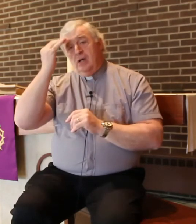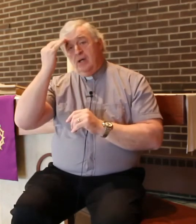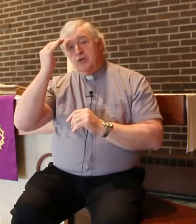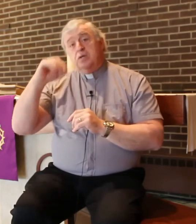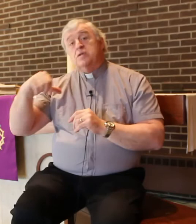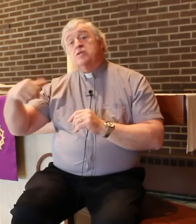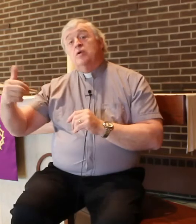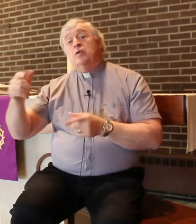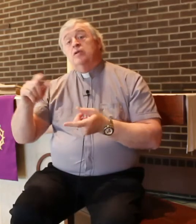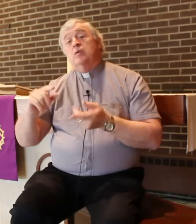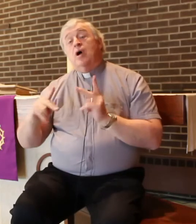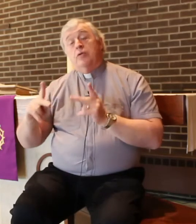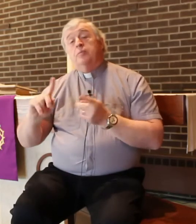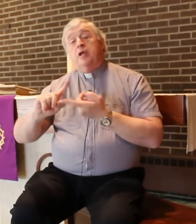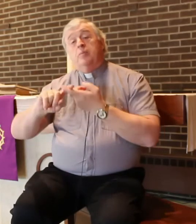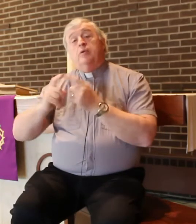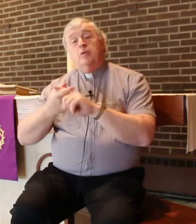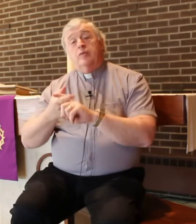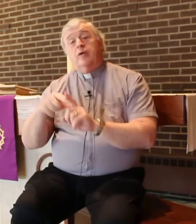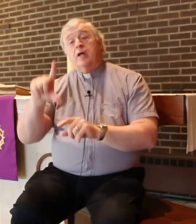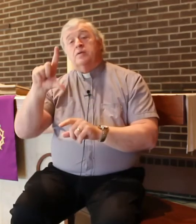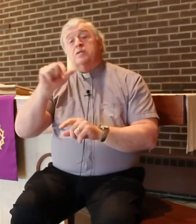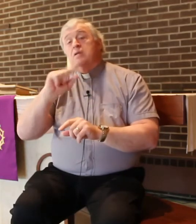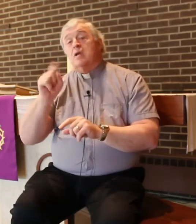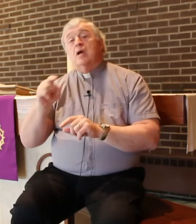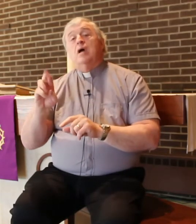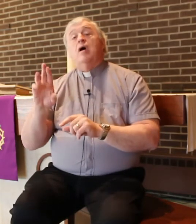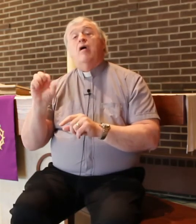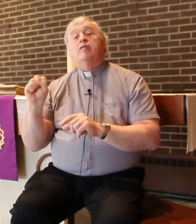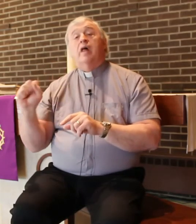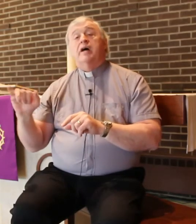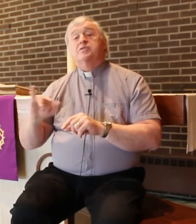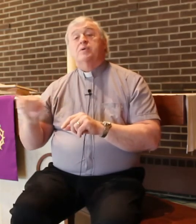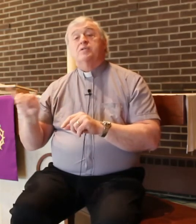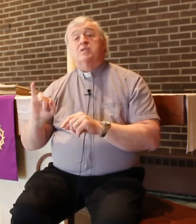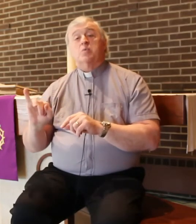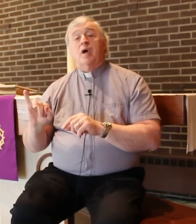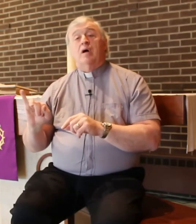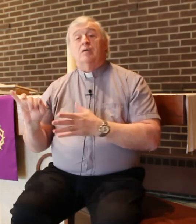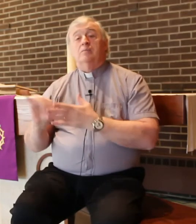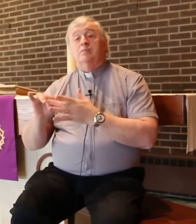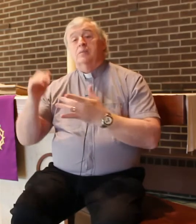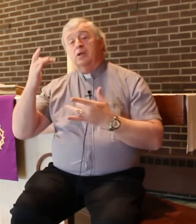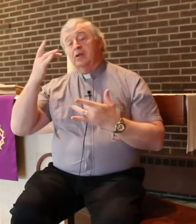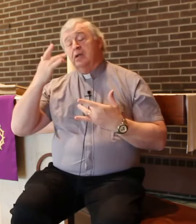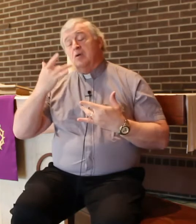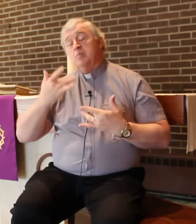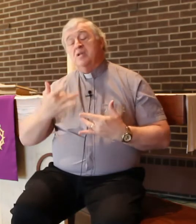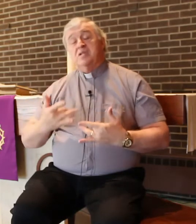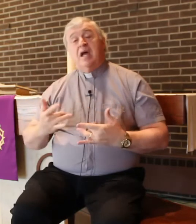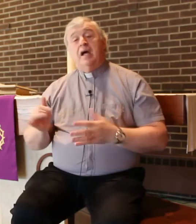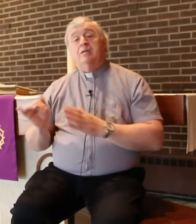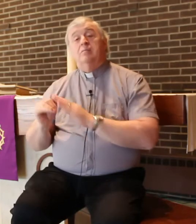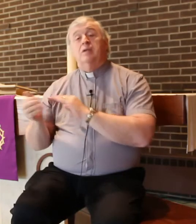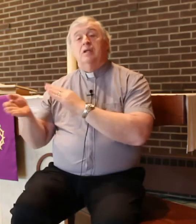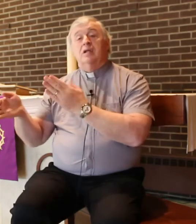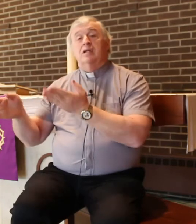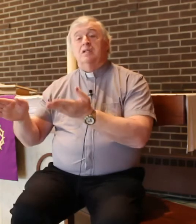And Jesus knew that there were other people who were friends of Lazarus as well, and that they would be sad that he had